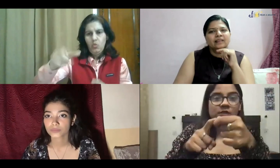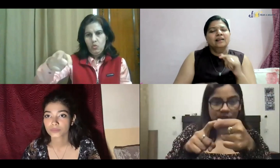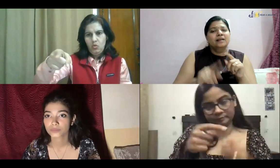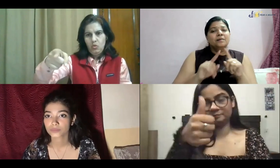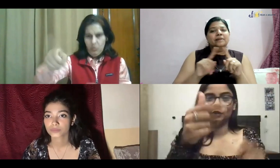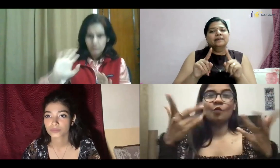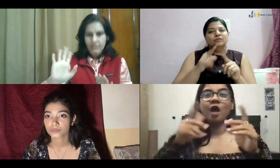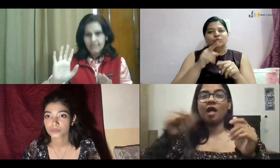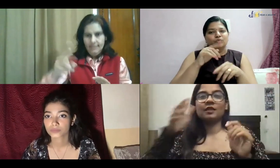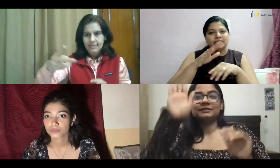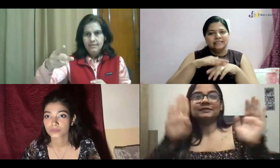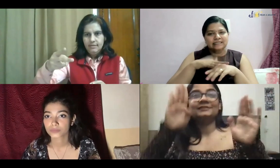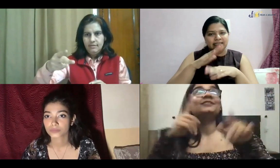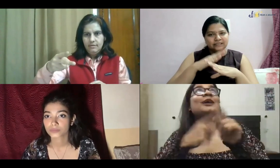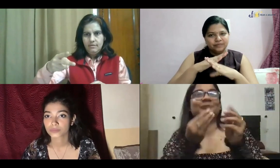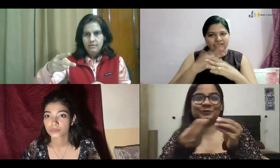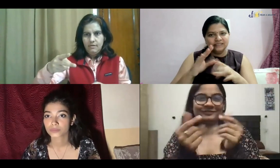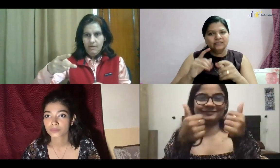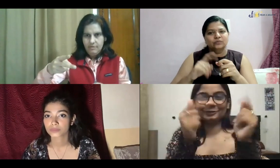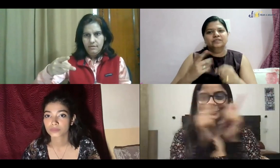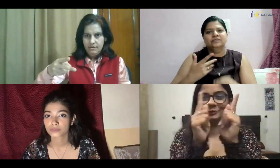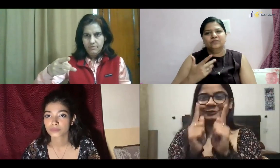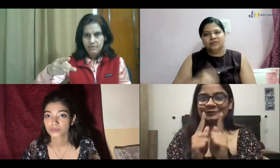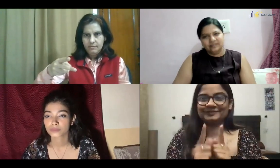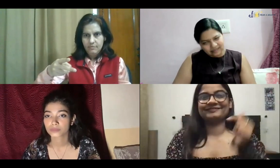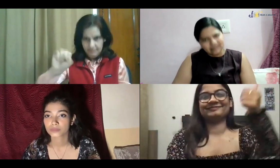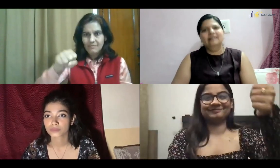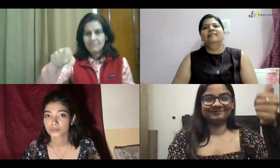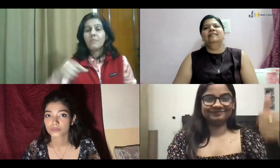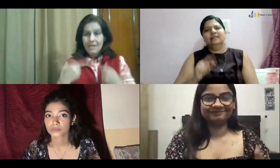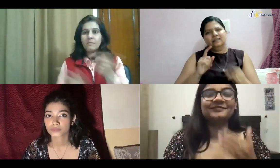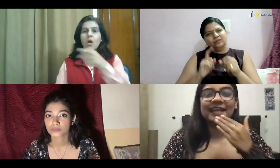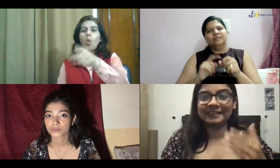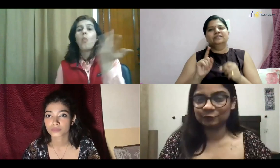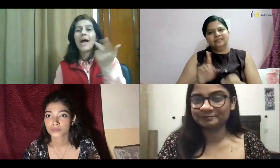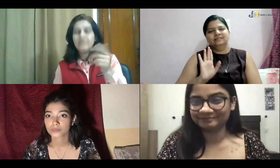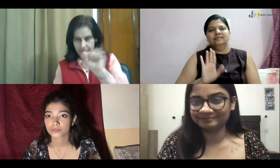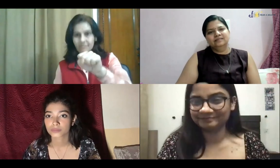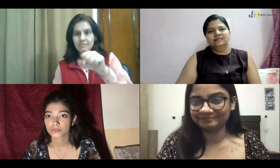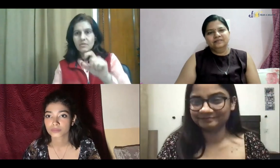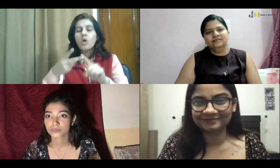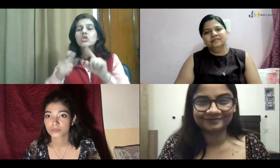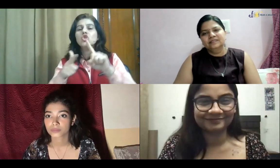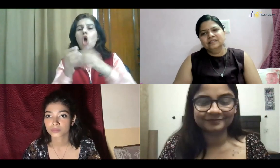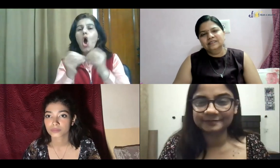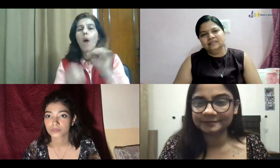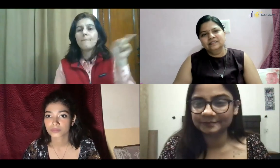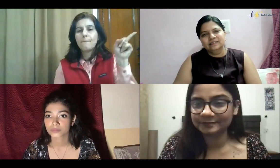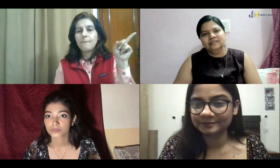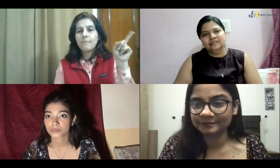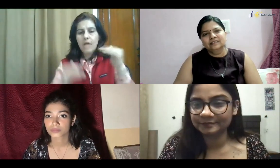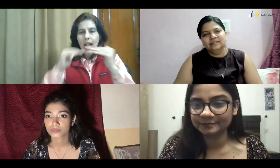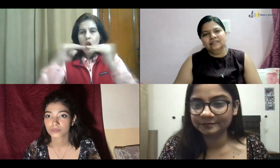you have a question in brief? Because there are other people they would like, and we are running out of time.